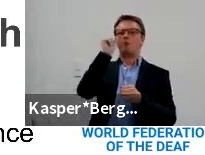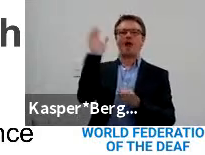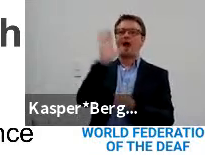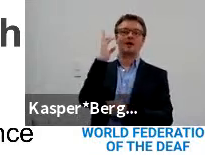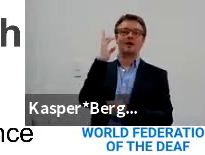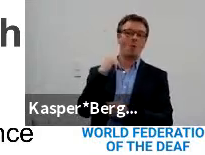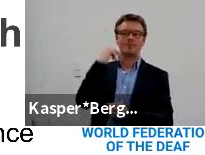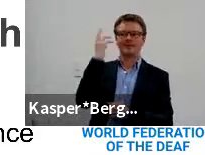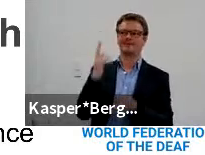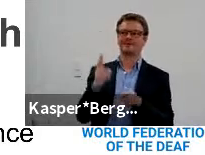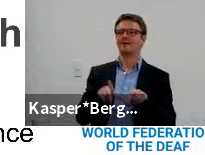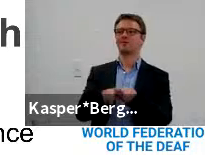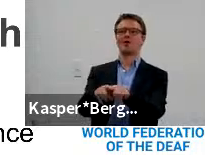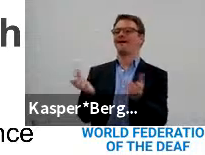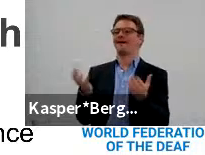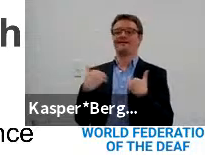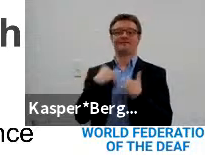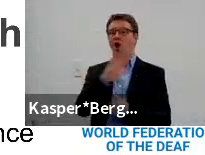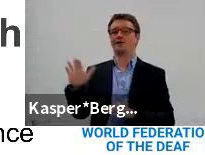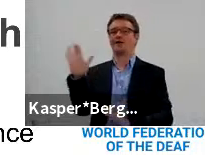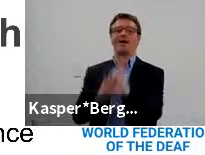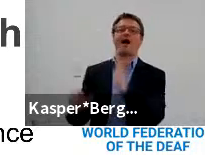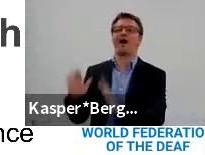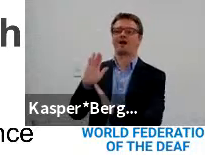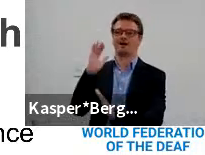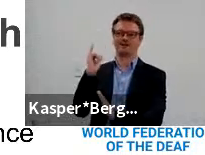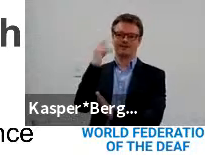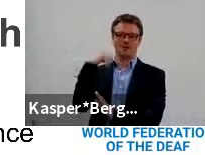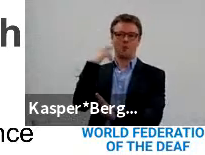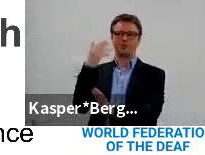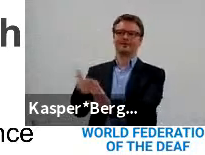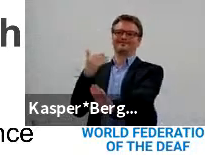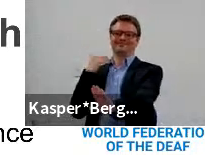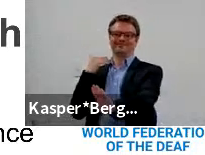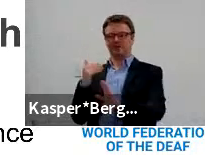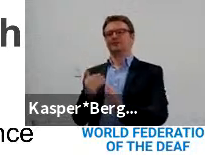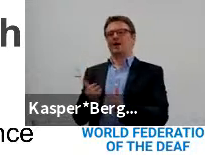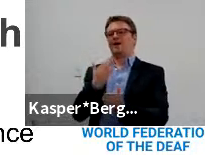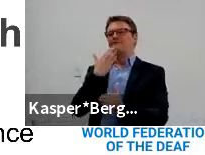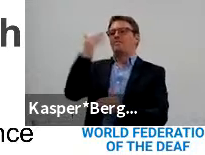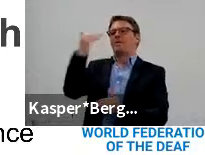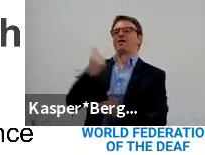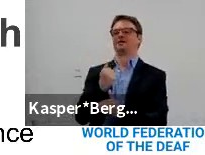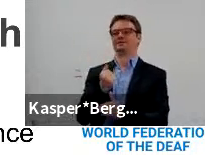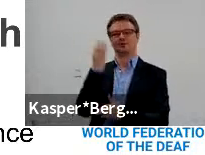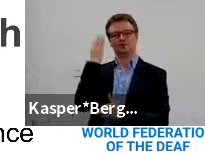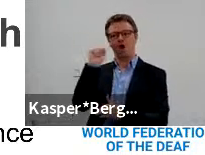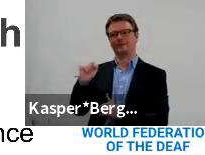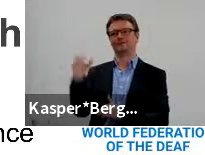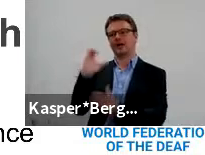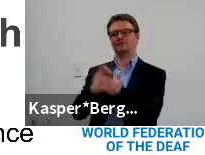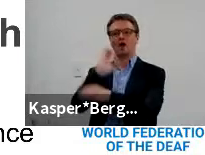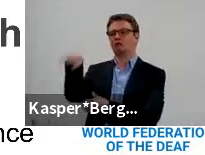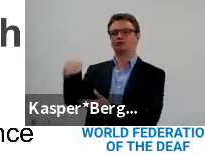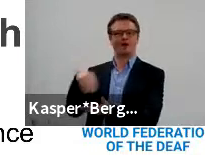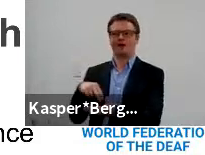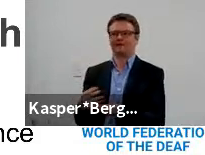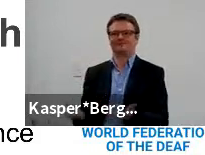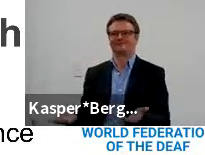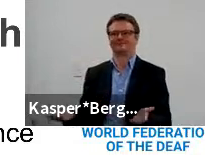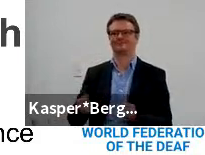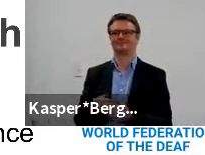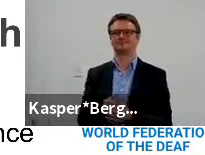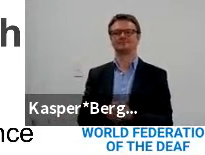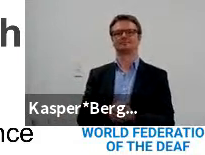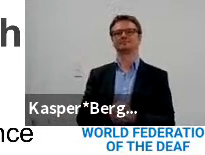cancer. They don't get it in a good time before they could actually get some good treatments.